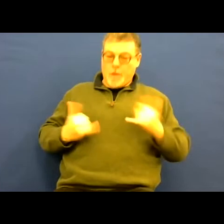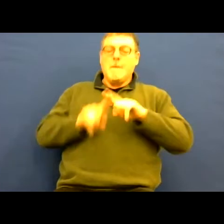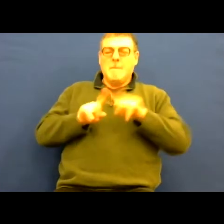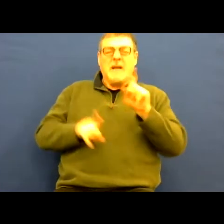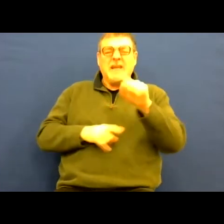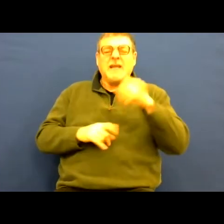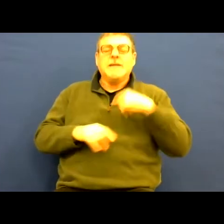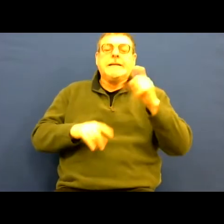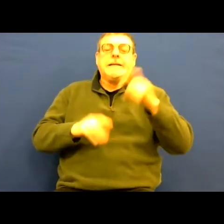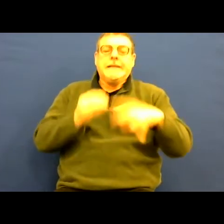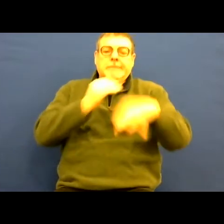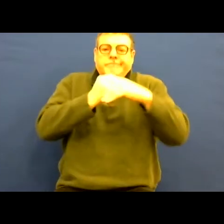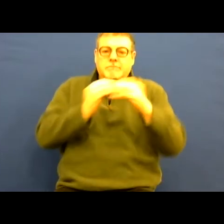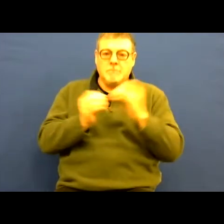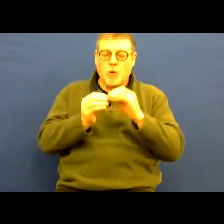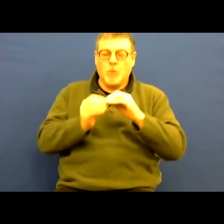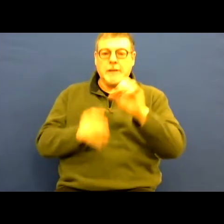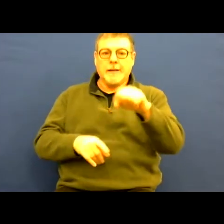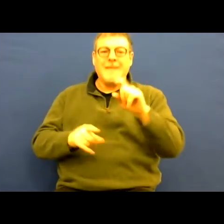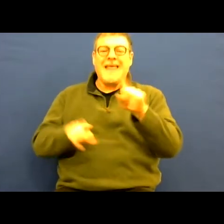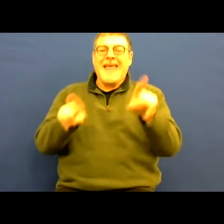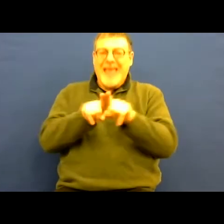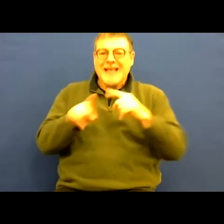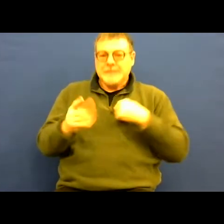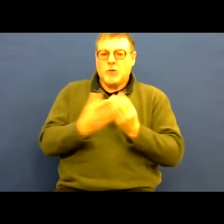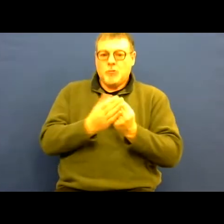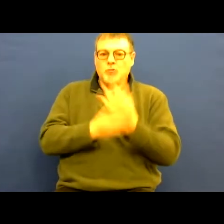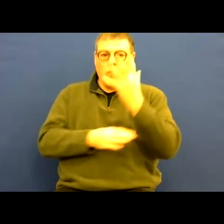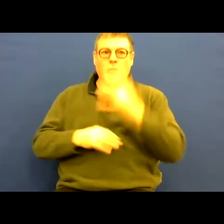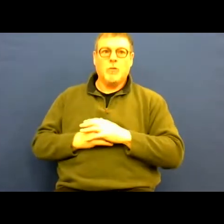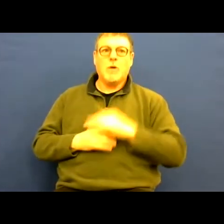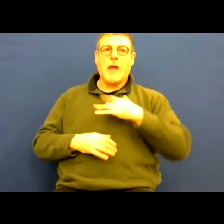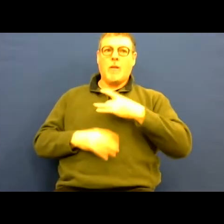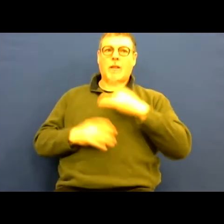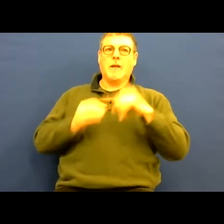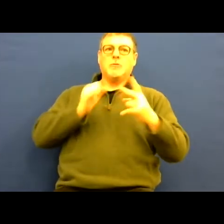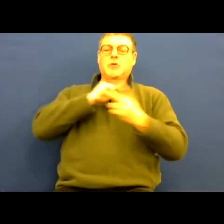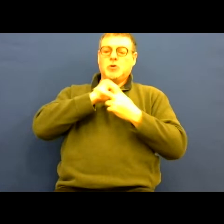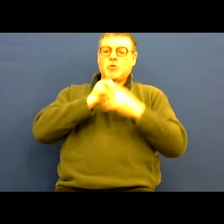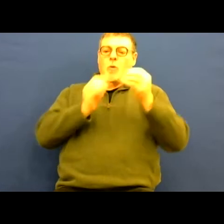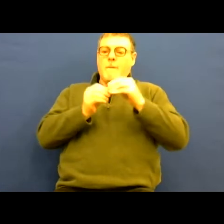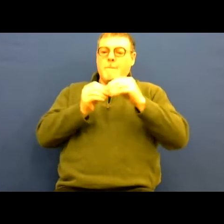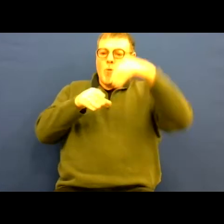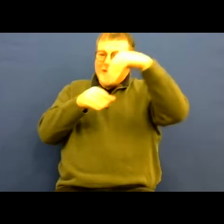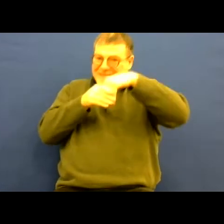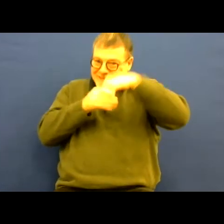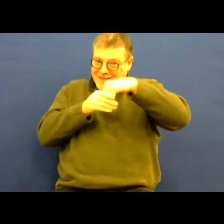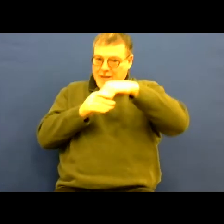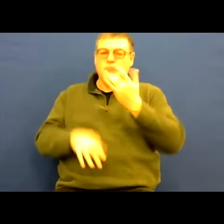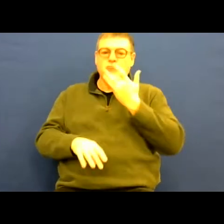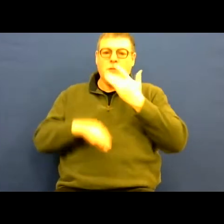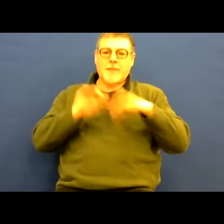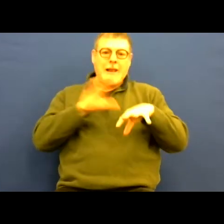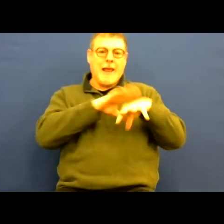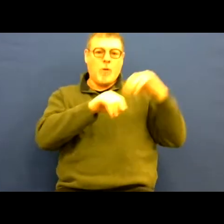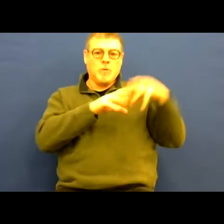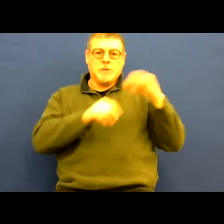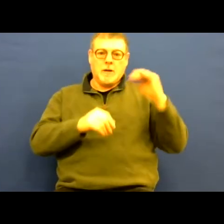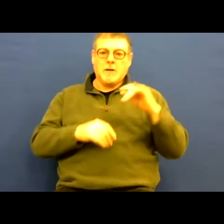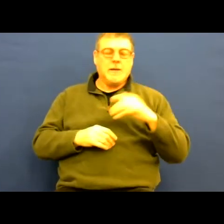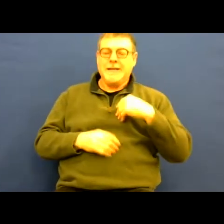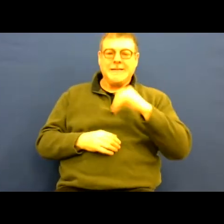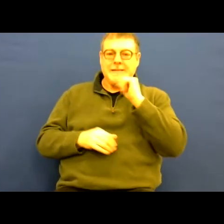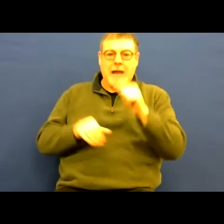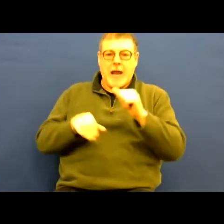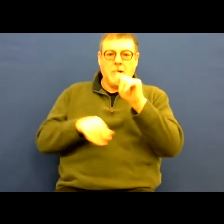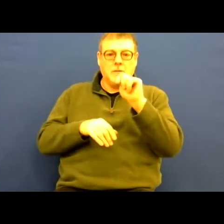I would You're need more. anticipating. Mhm. Yeah. As I grow, and I'd like to store more things inside, not have things outside in the yard as much if it's not a trailer